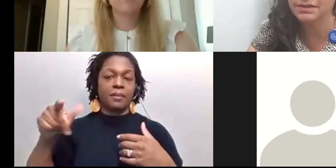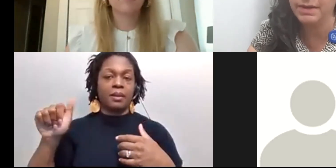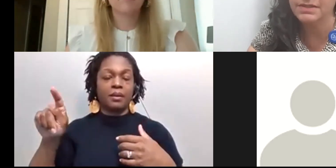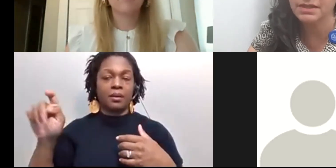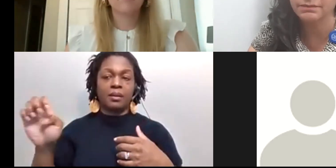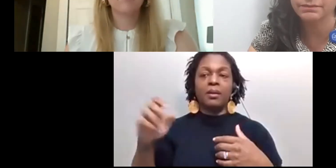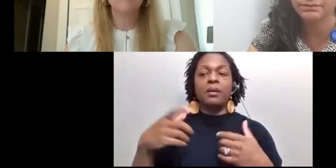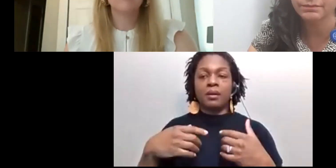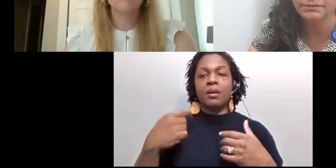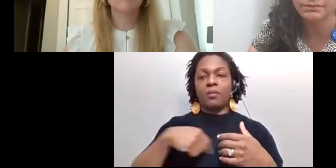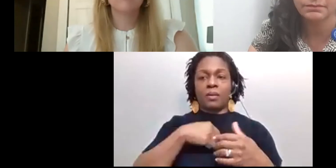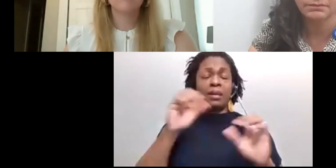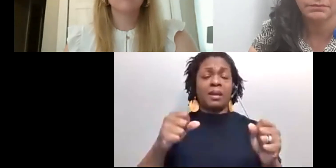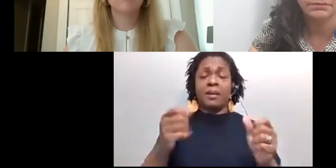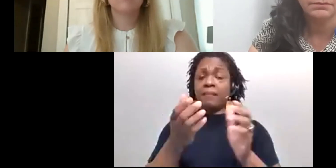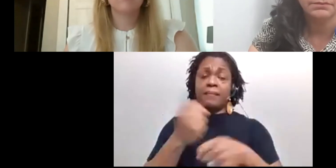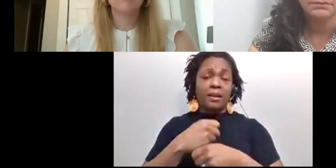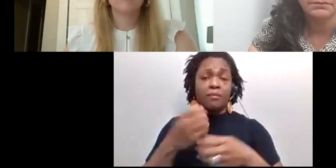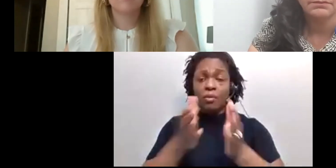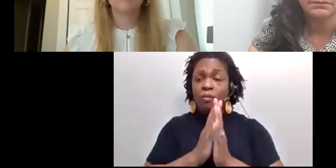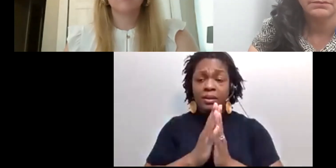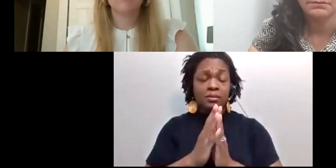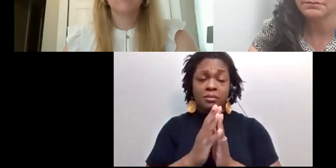to Bessie.